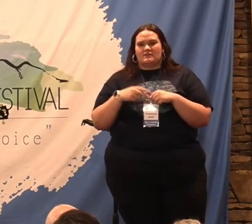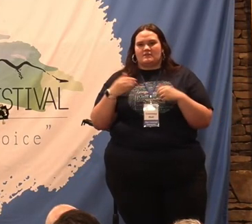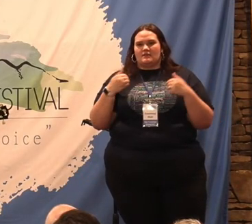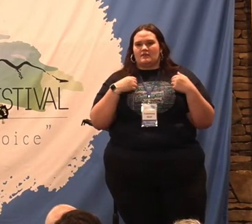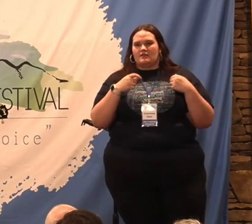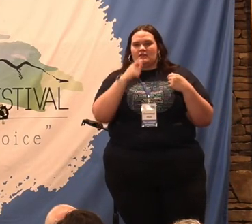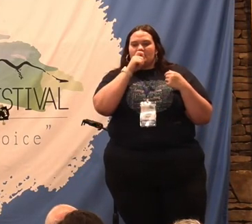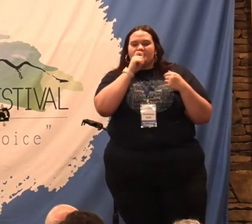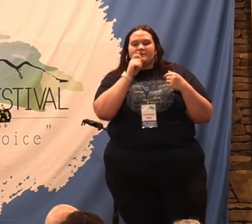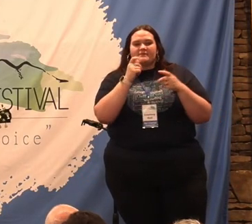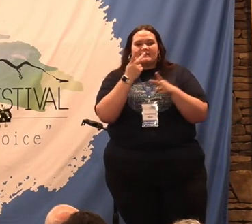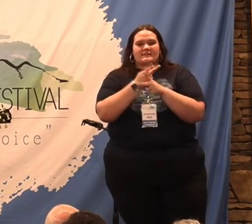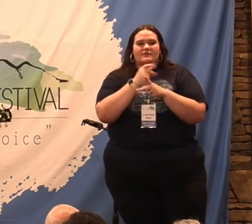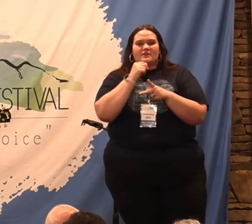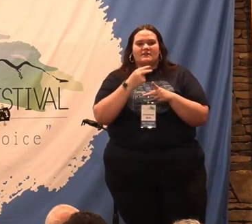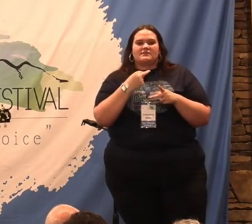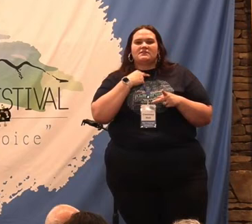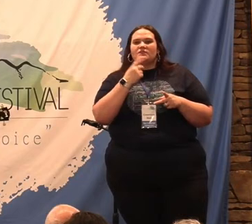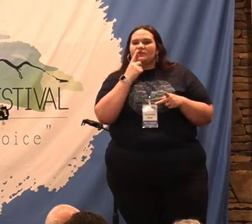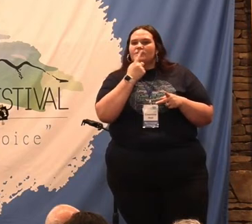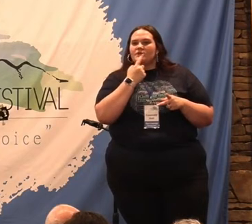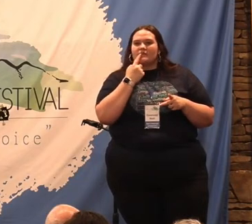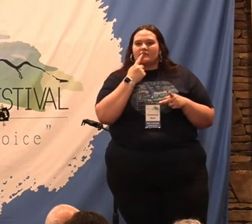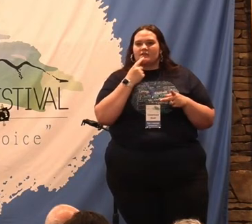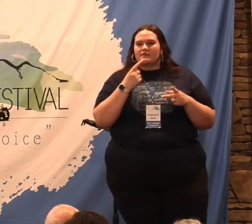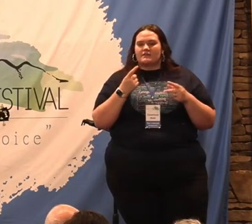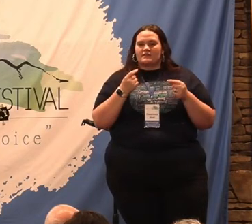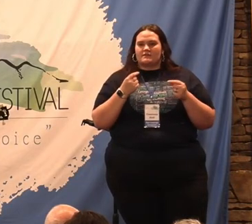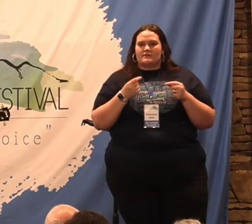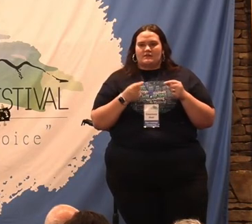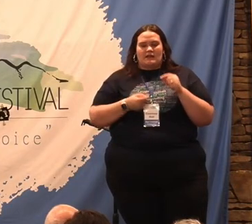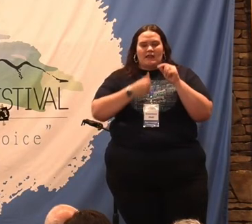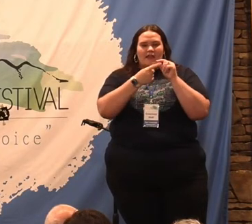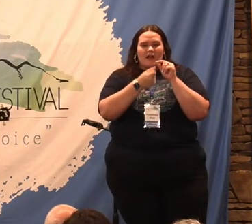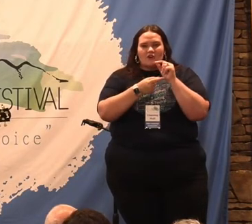lip. He did it on his lighter.